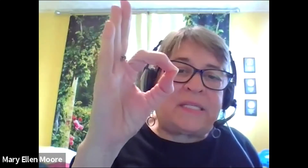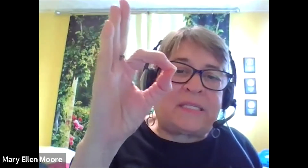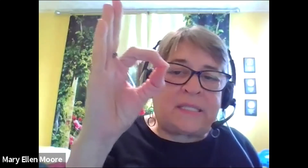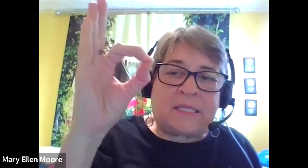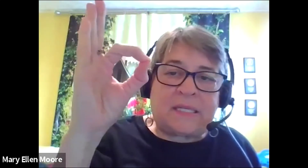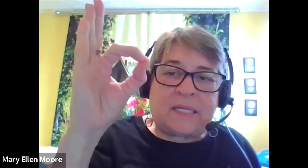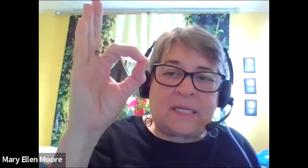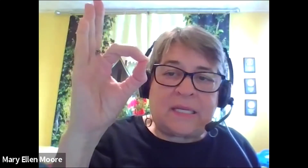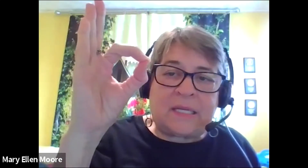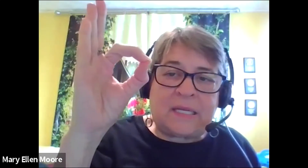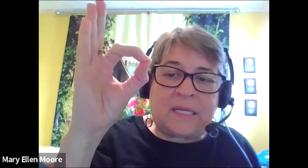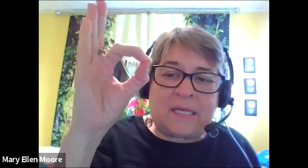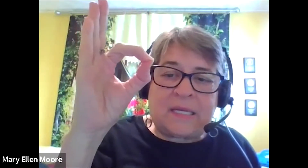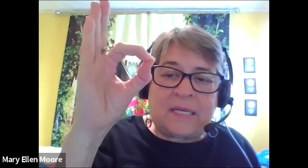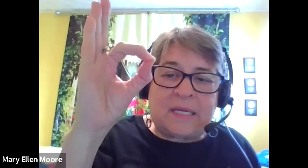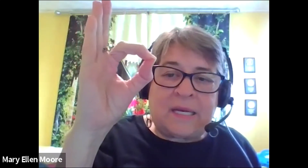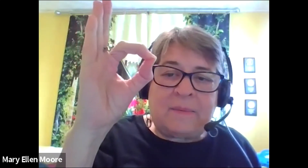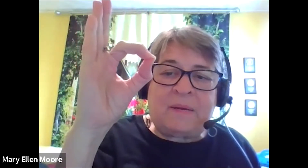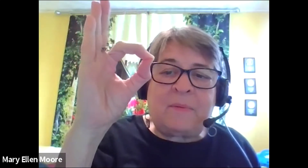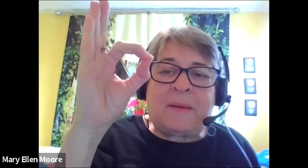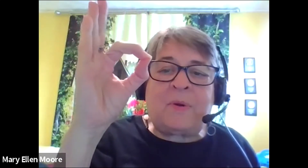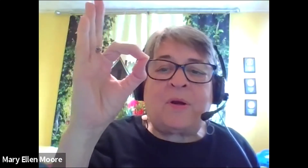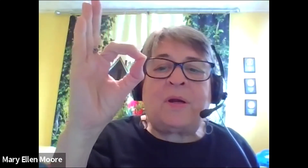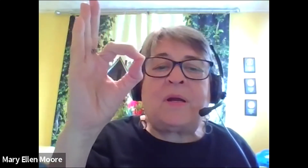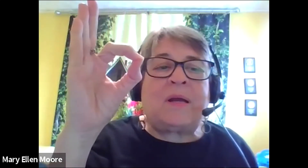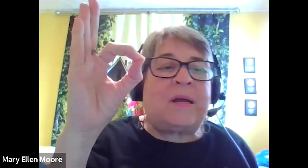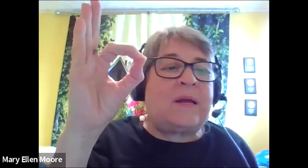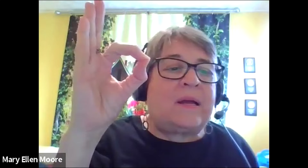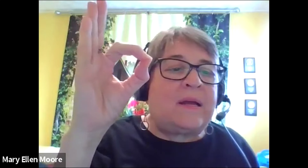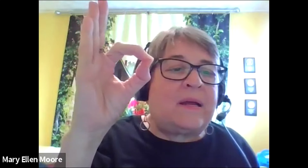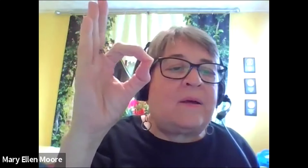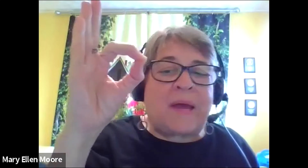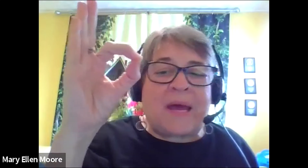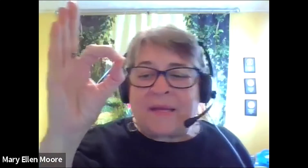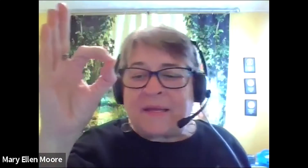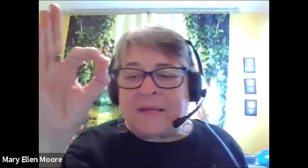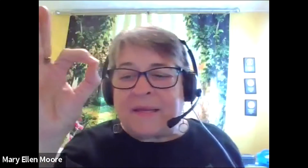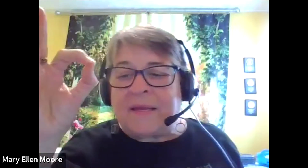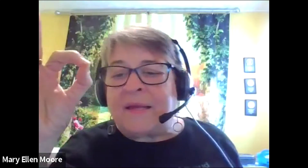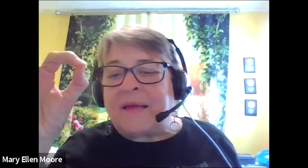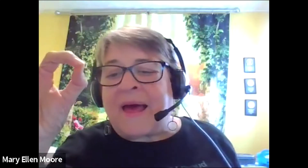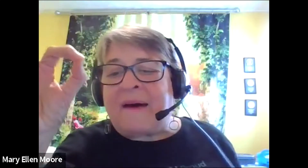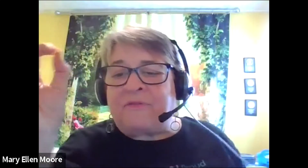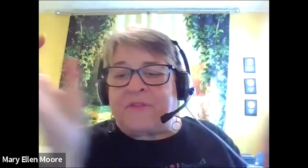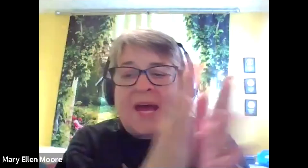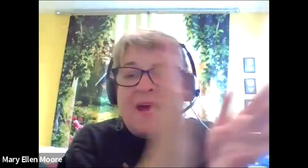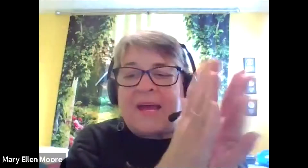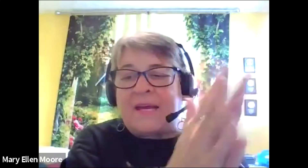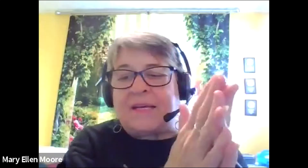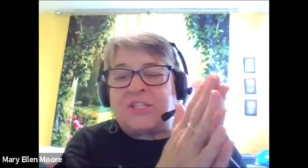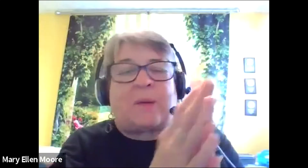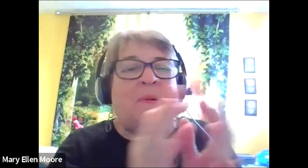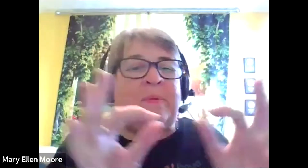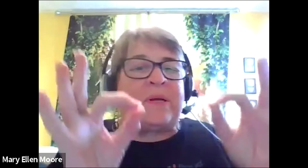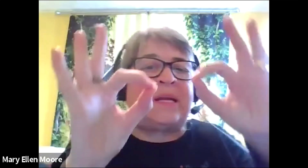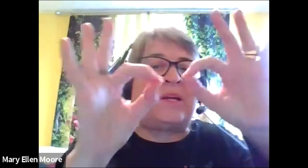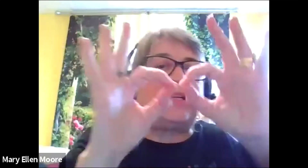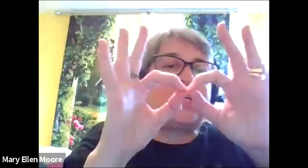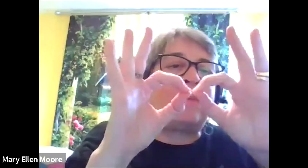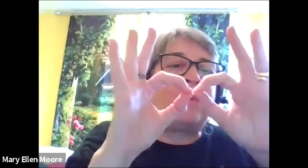is? Anybody remember? Okay. F, yay. Shelby put it in. Good job. All